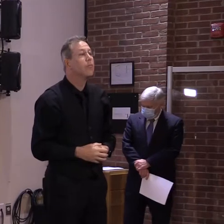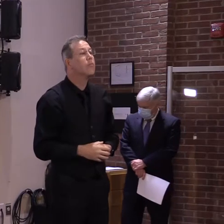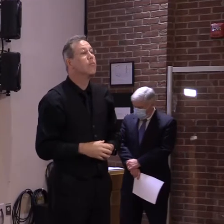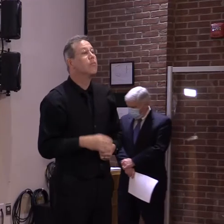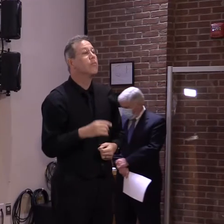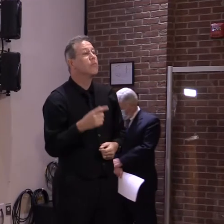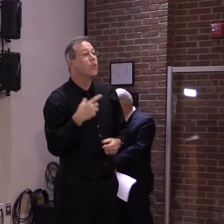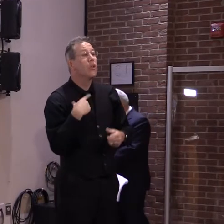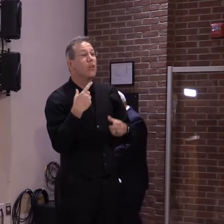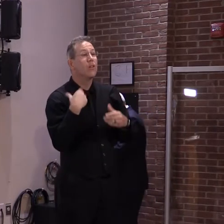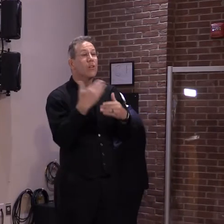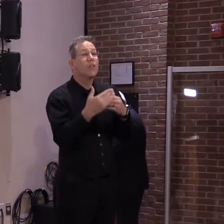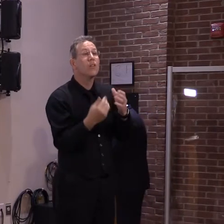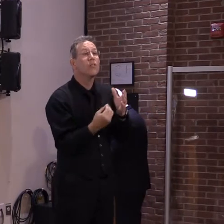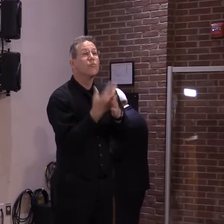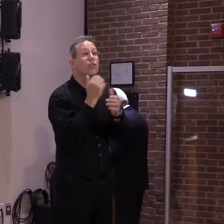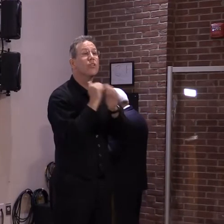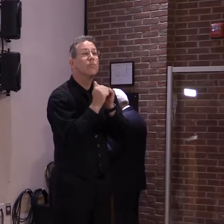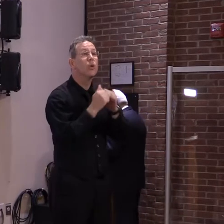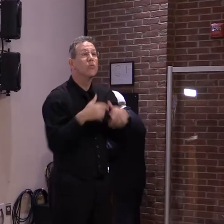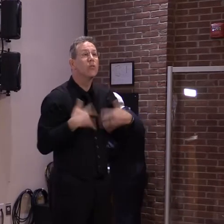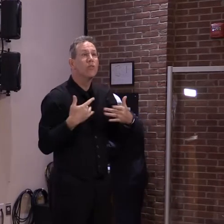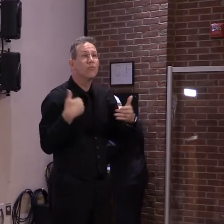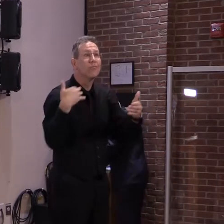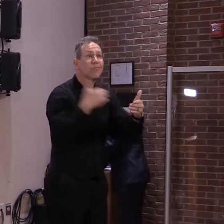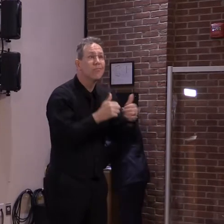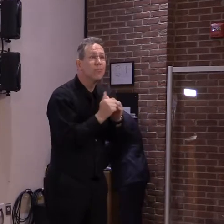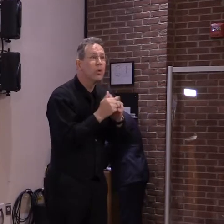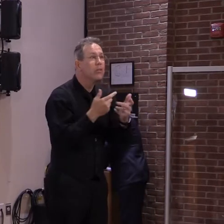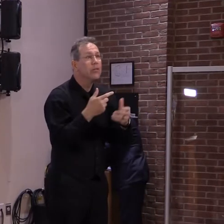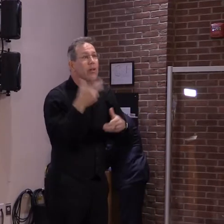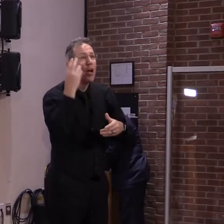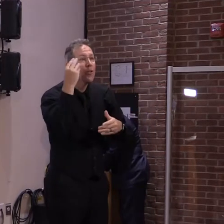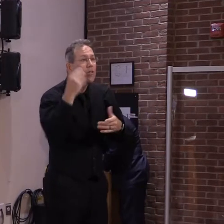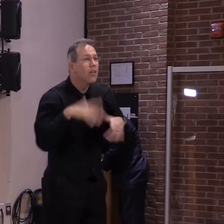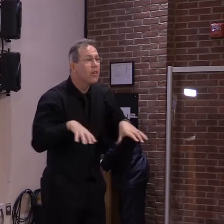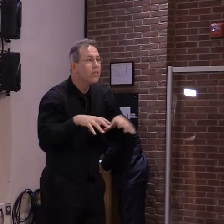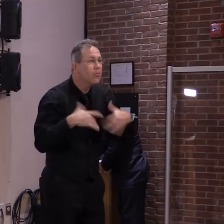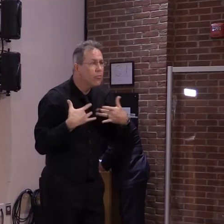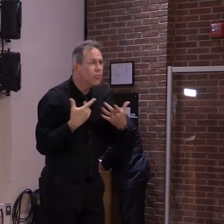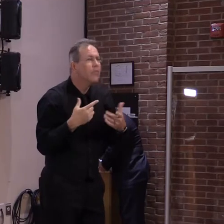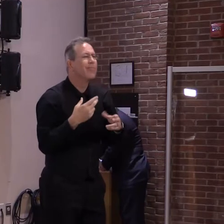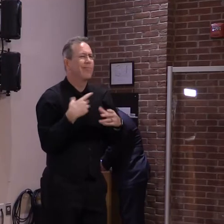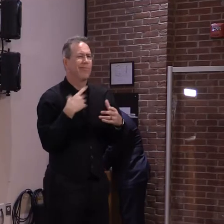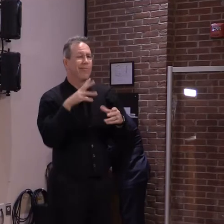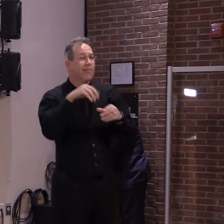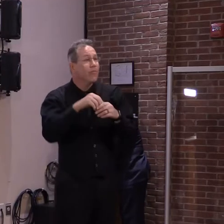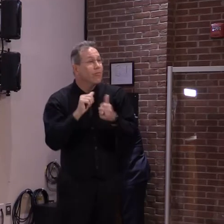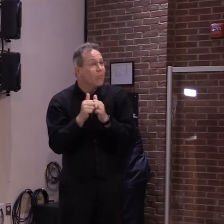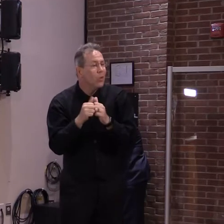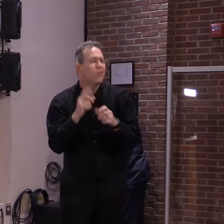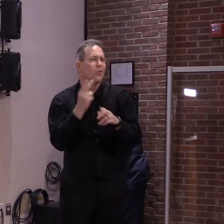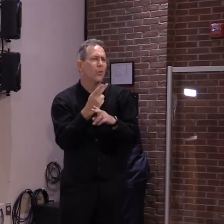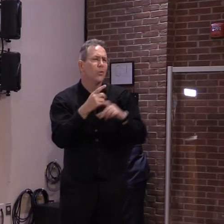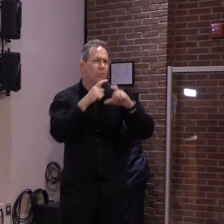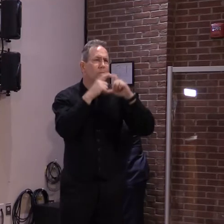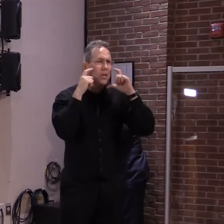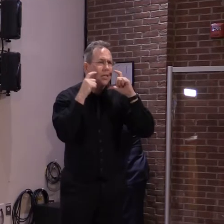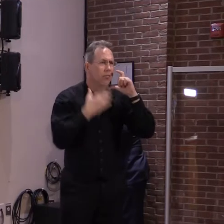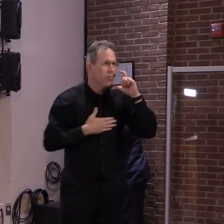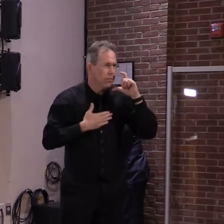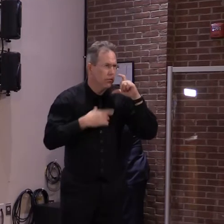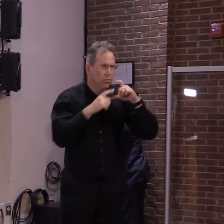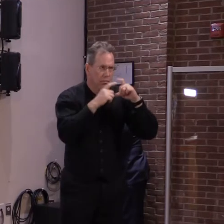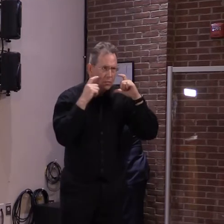guidance relative to the new directive on when masks should be worn outside. Student athletes participating in